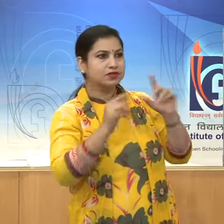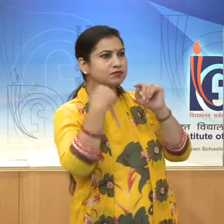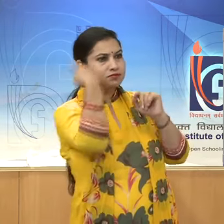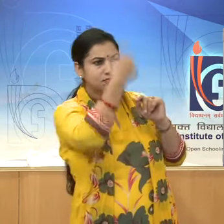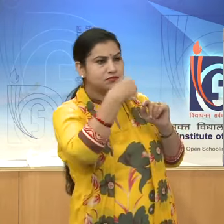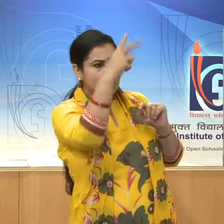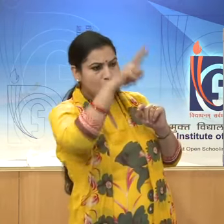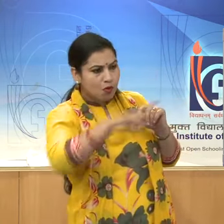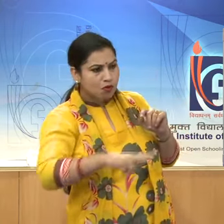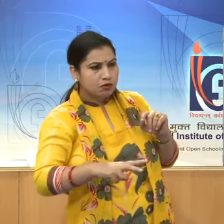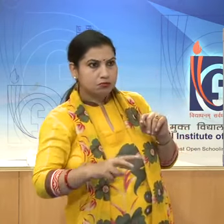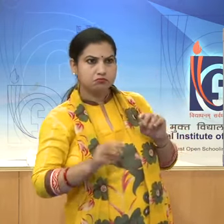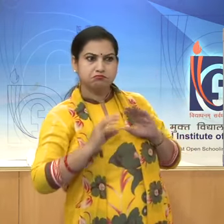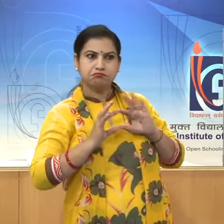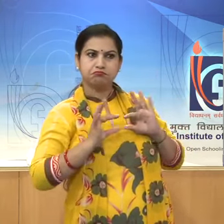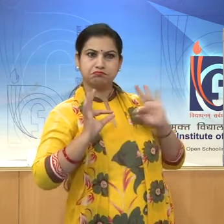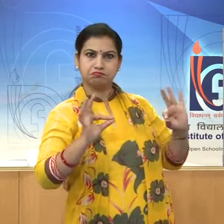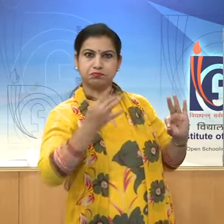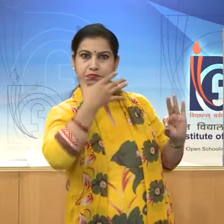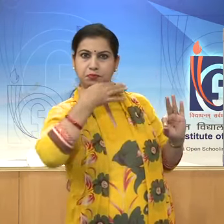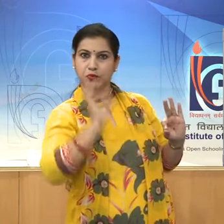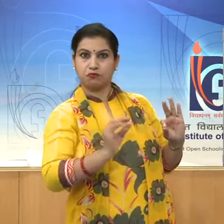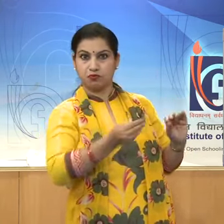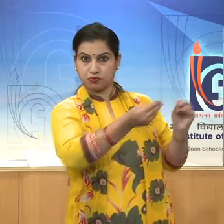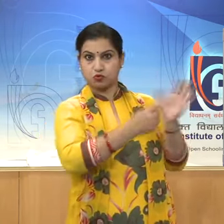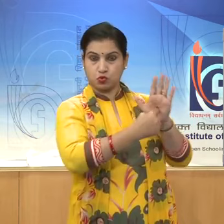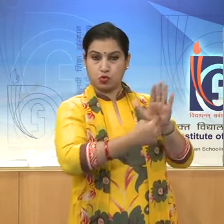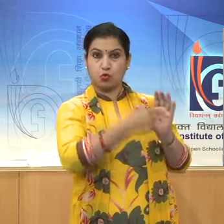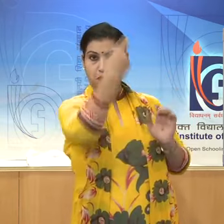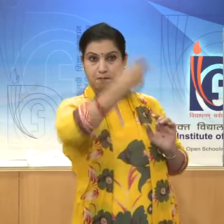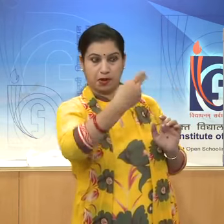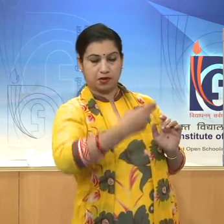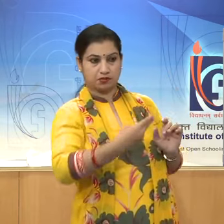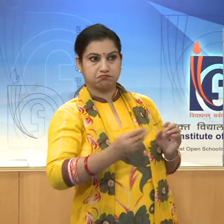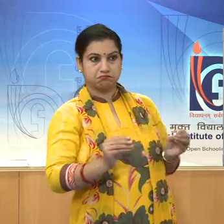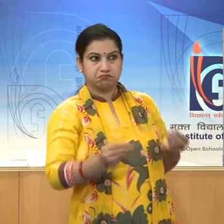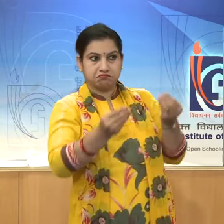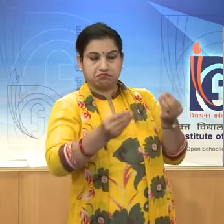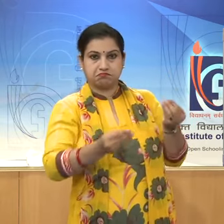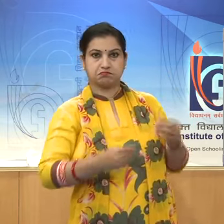soft, harmonious beauty to the painting.